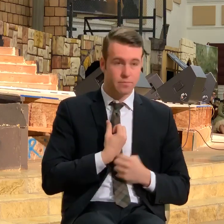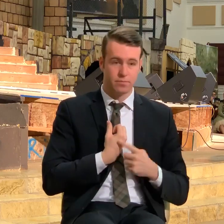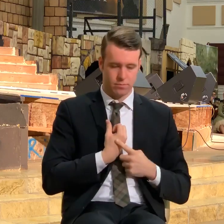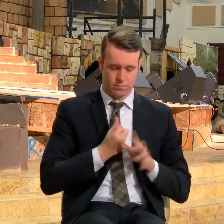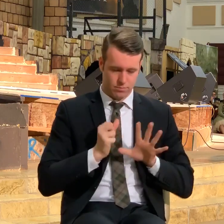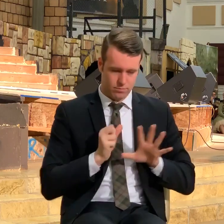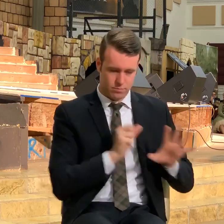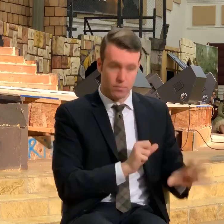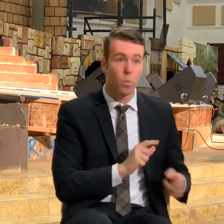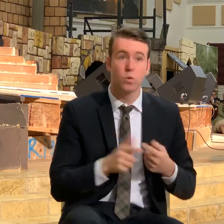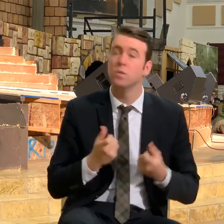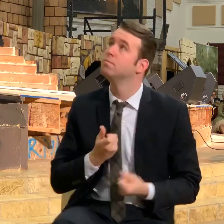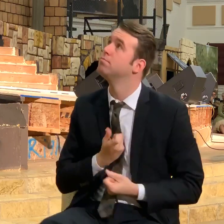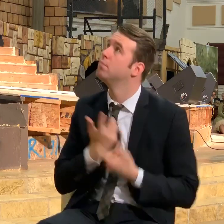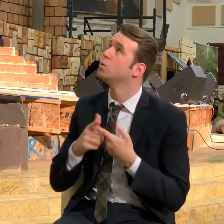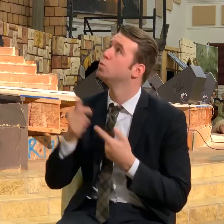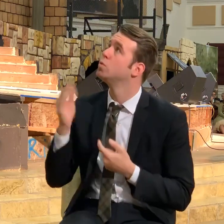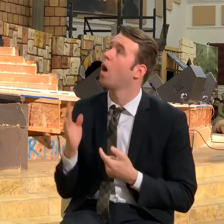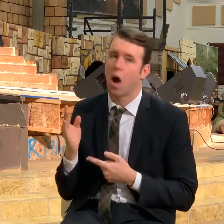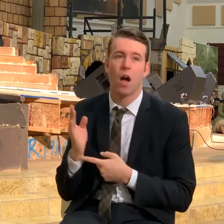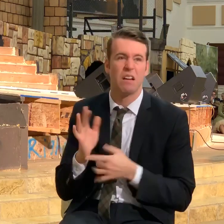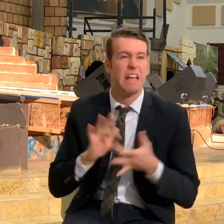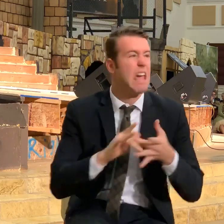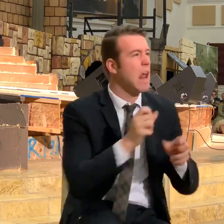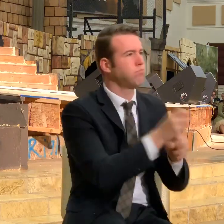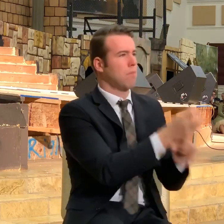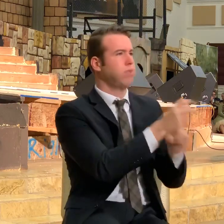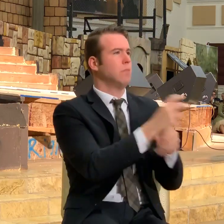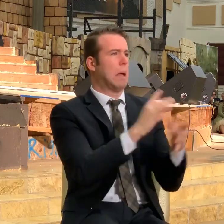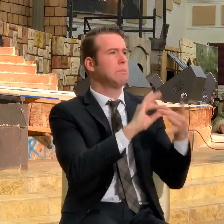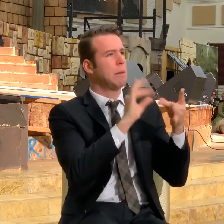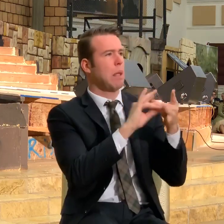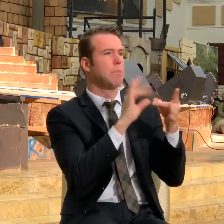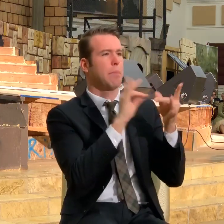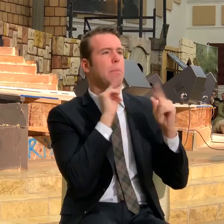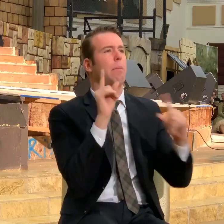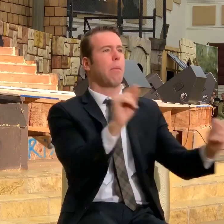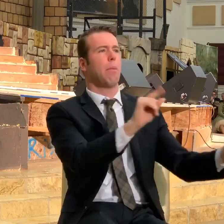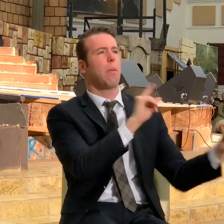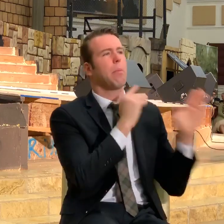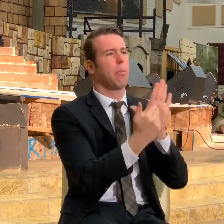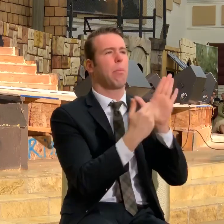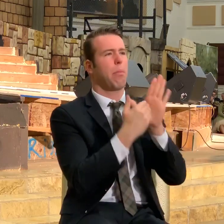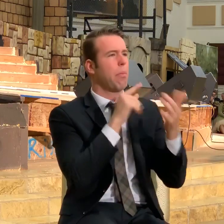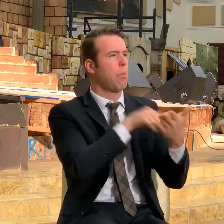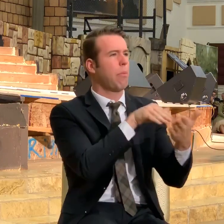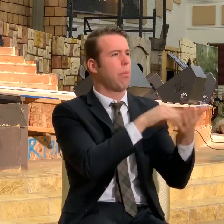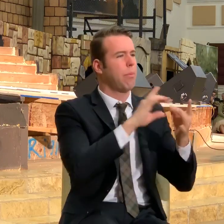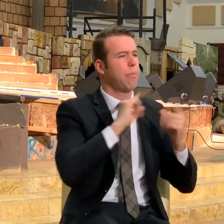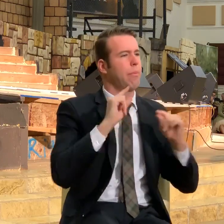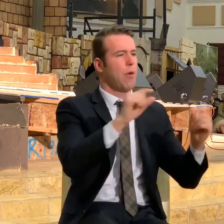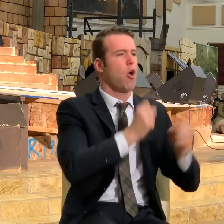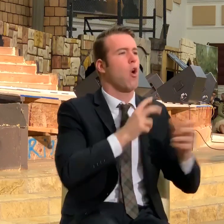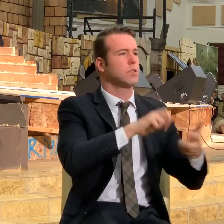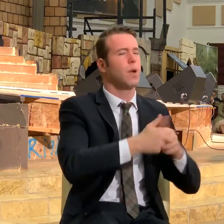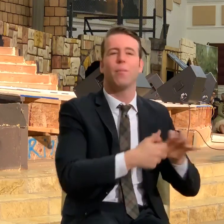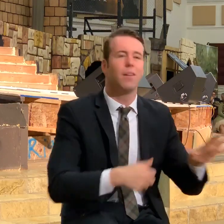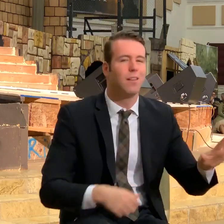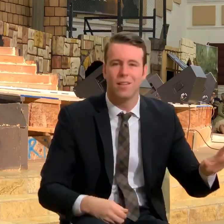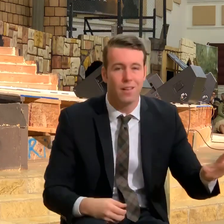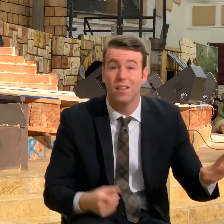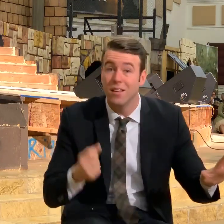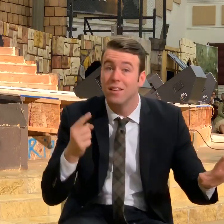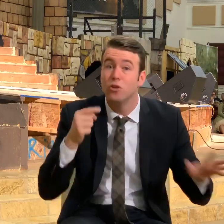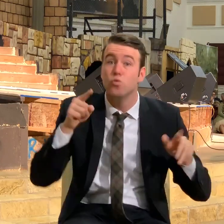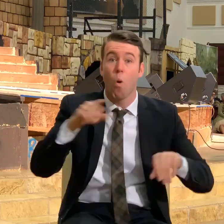of private prayer. Don't get on the internet and start telling everybody everything that's done wrong and who's done you wrong and creating more problems. You see what happens